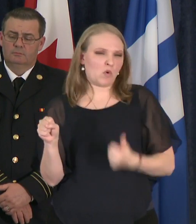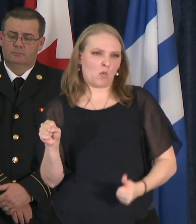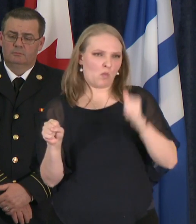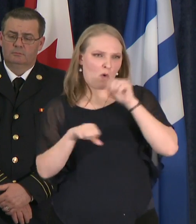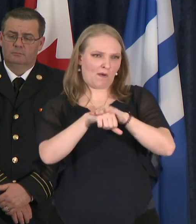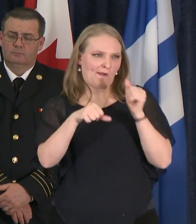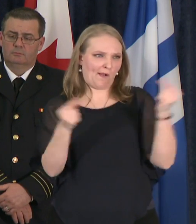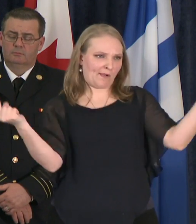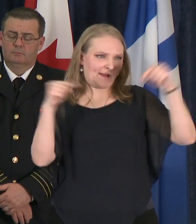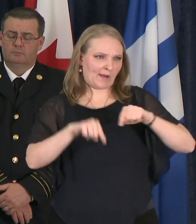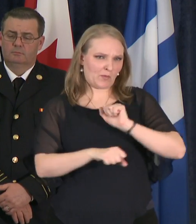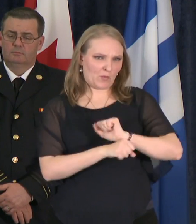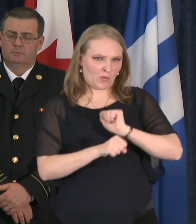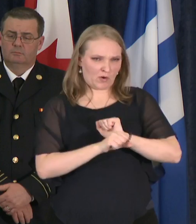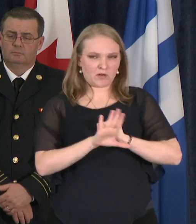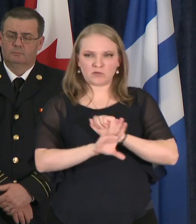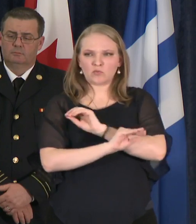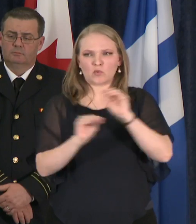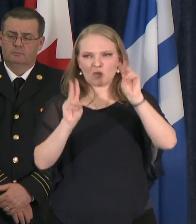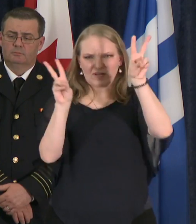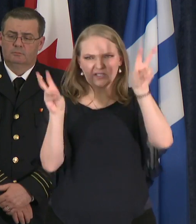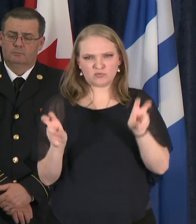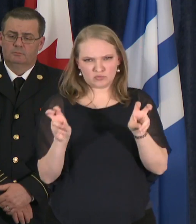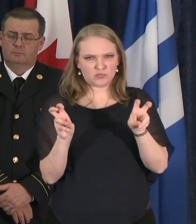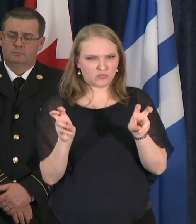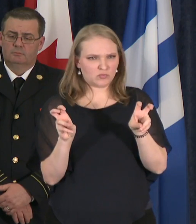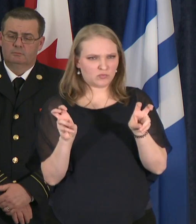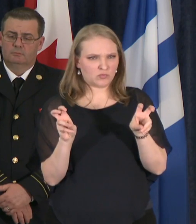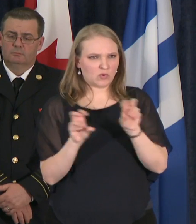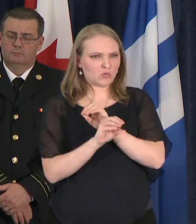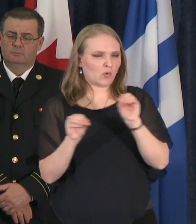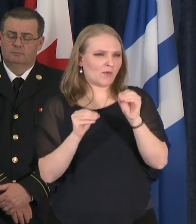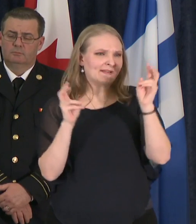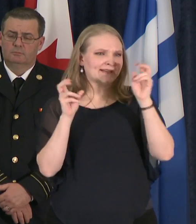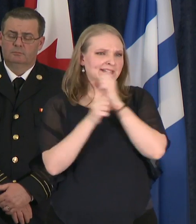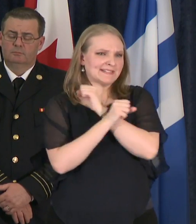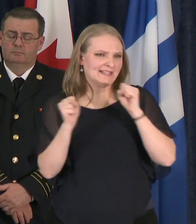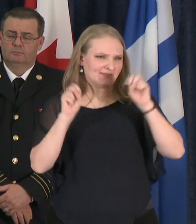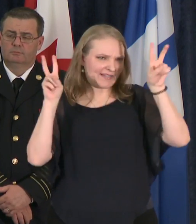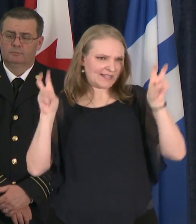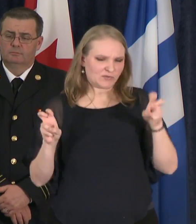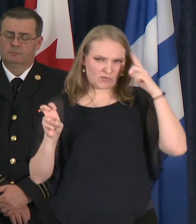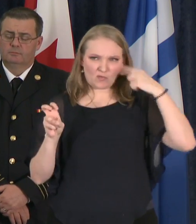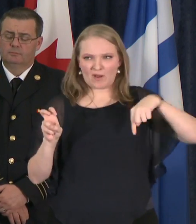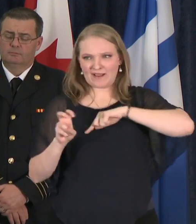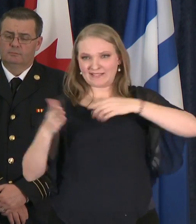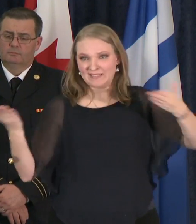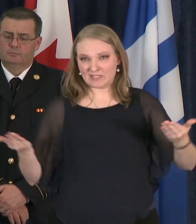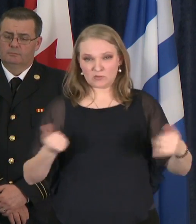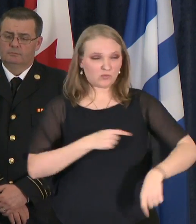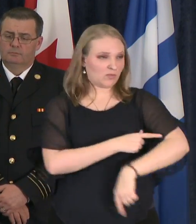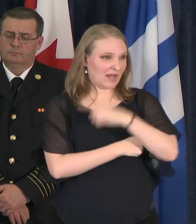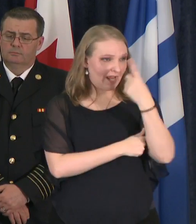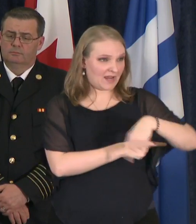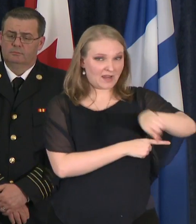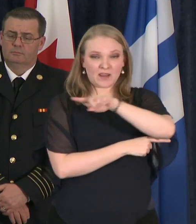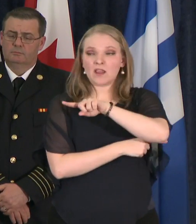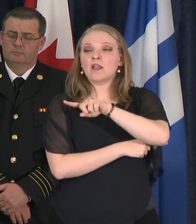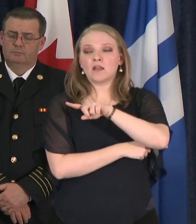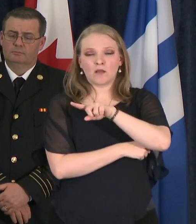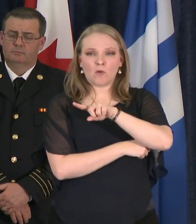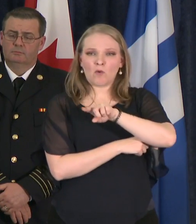I mean, there's no issue in terms of that being a concern really for any of us that are here today or anyone else that we would like